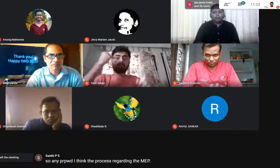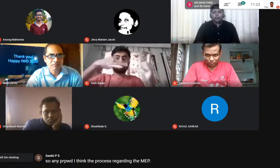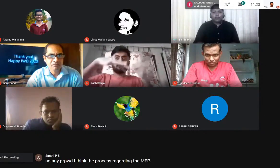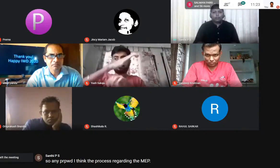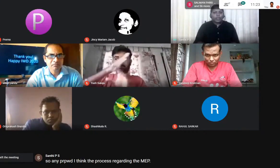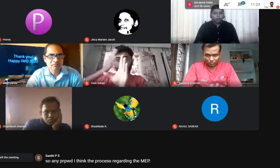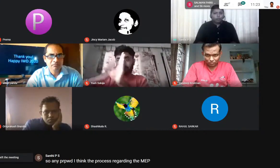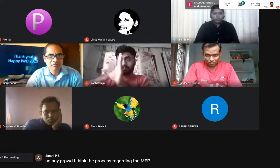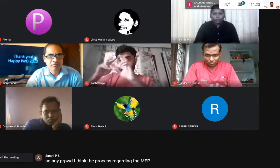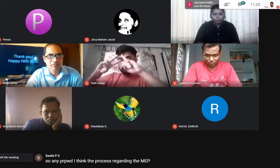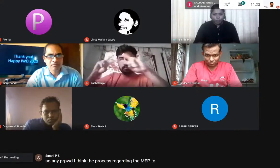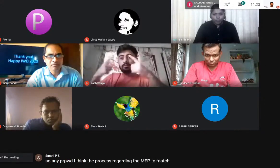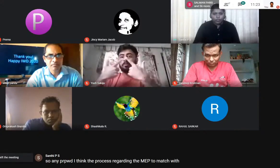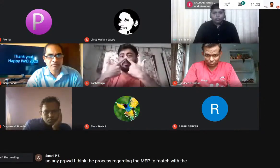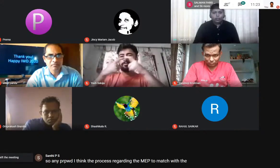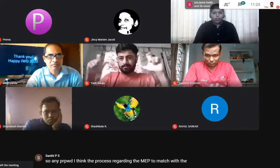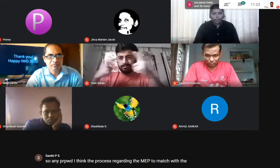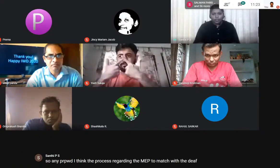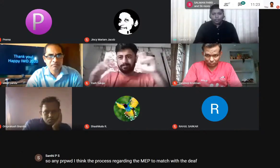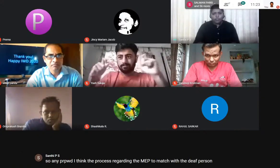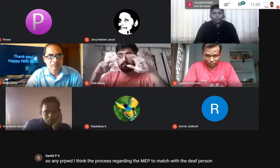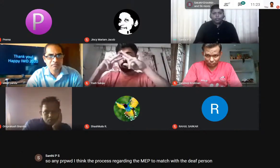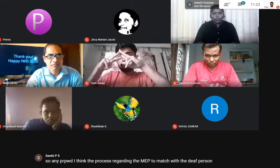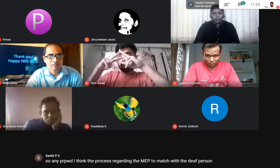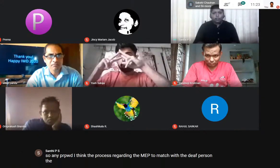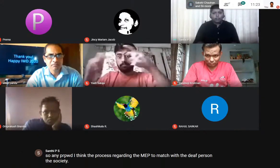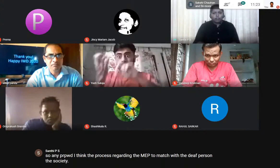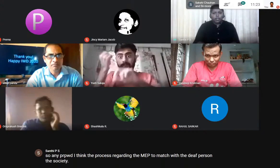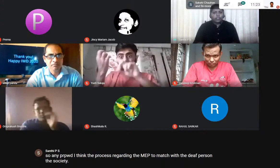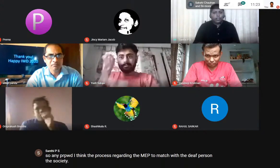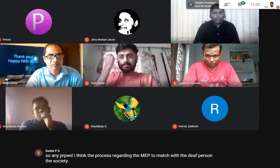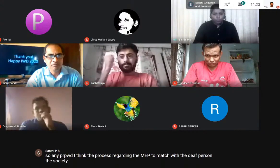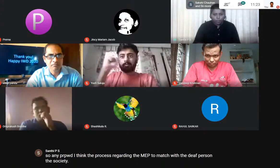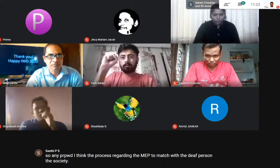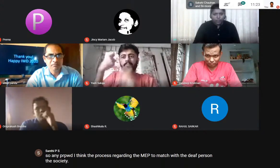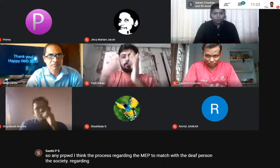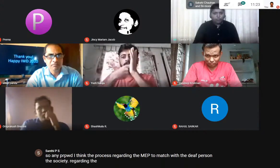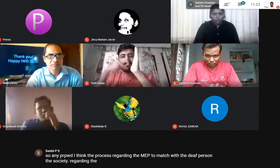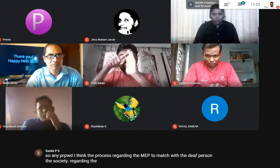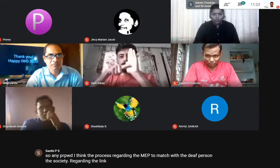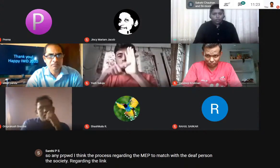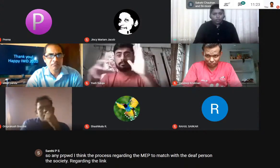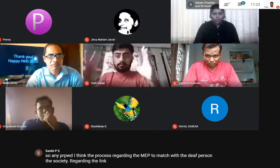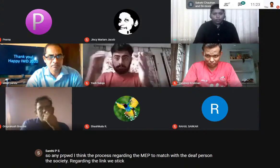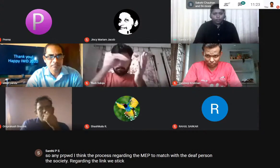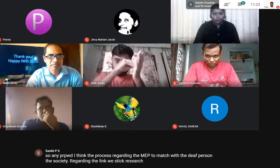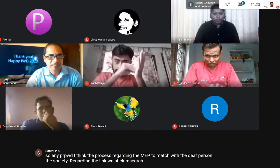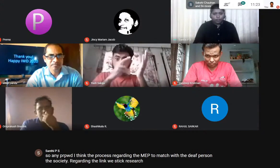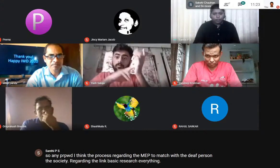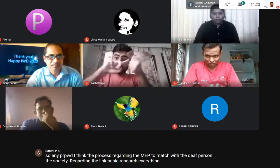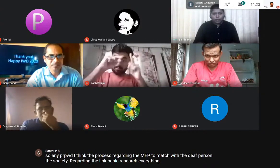to match with the deaf person, the society, regarding the linguistic research, everything.